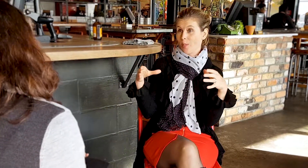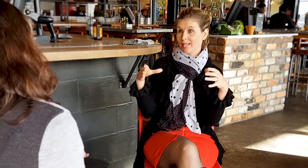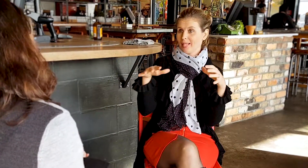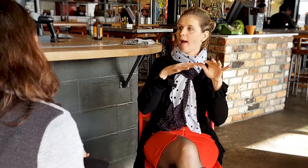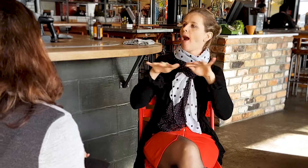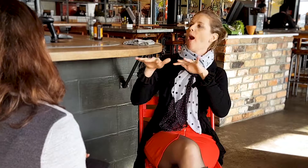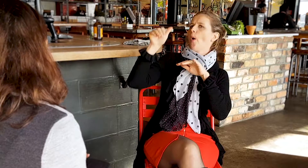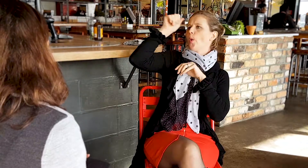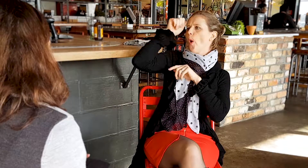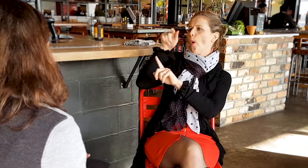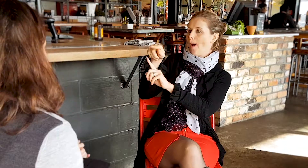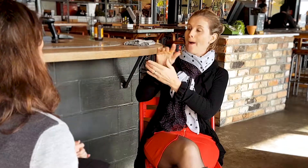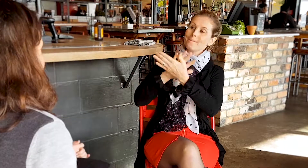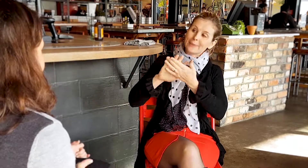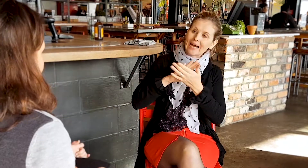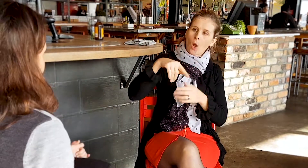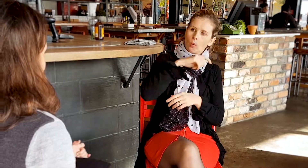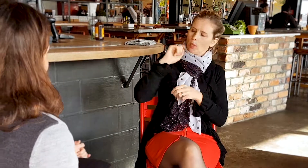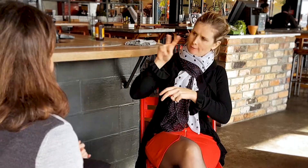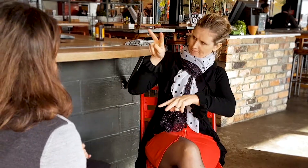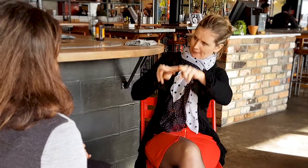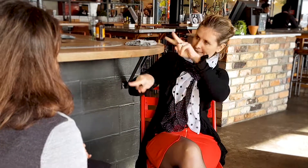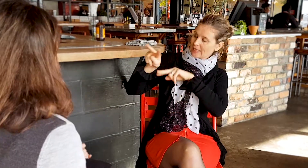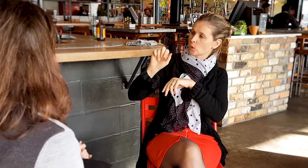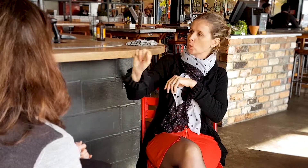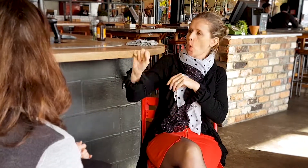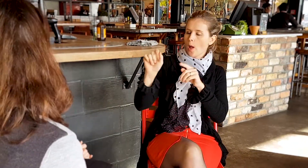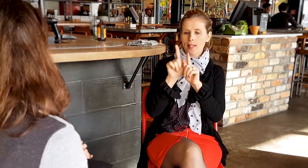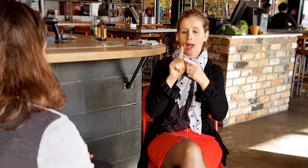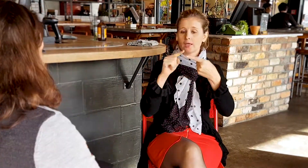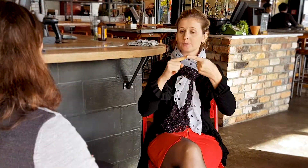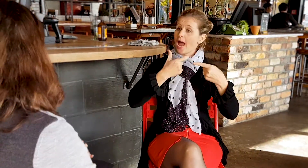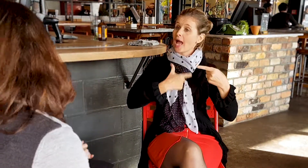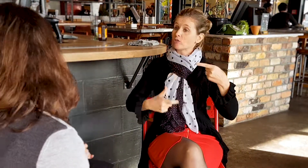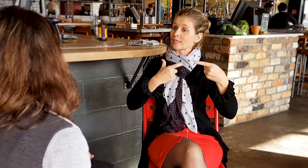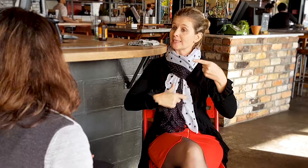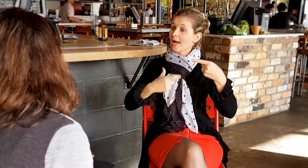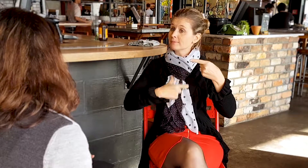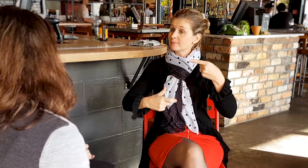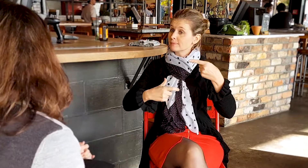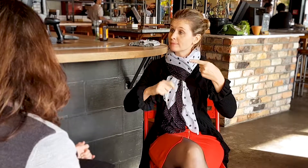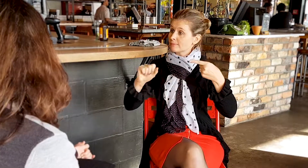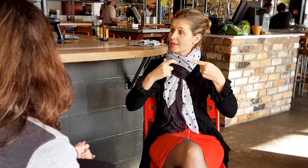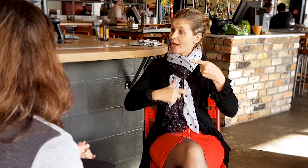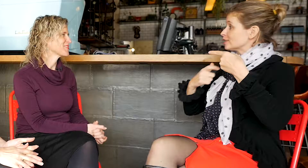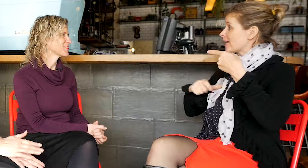is relatively small, so you're a newcomer into that community, so we suss you out a little bit. We say, okay, what's